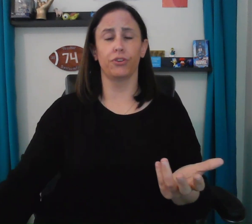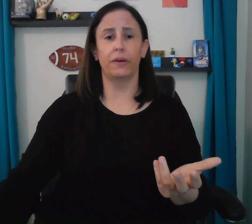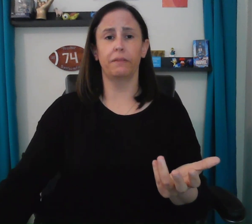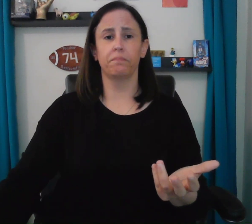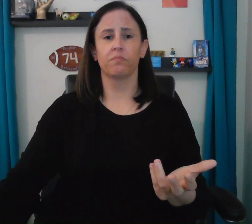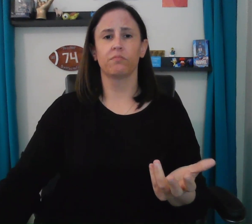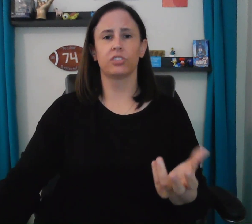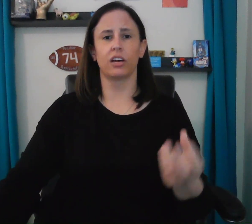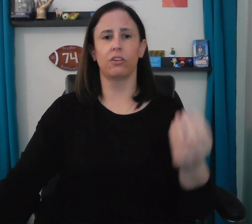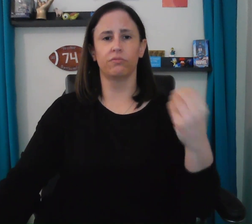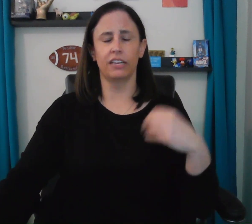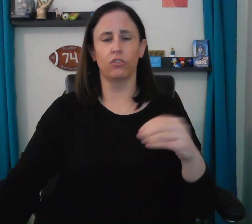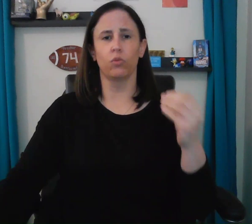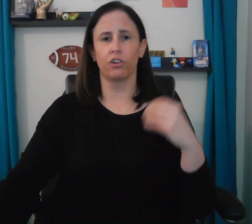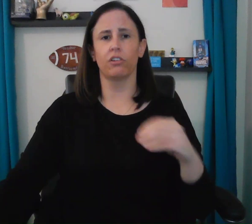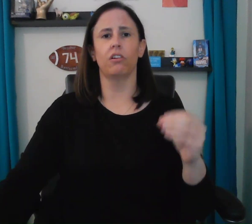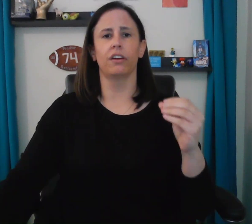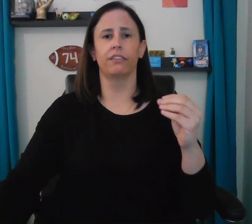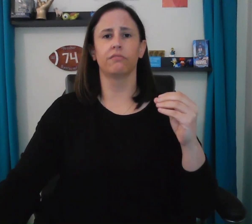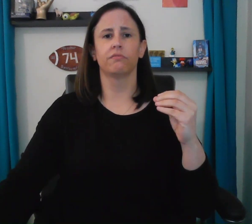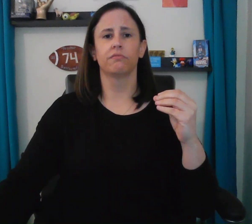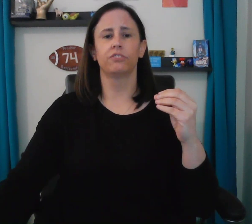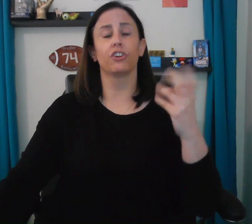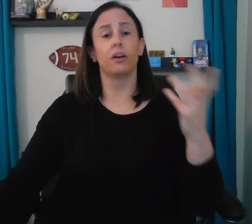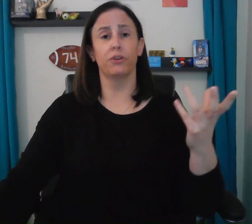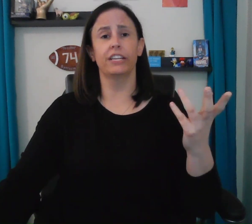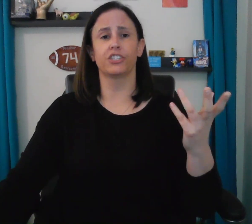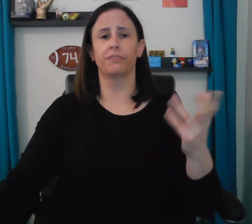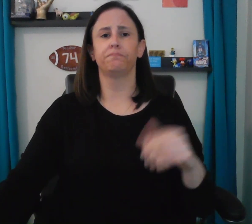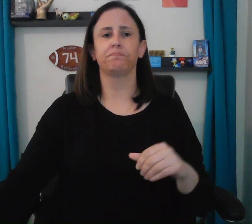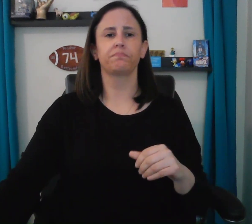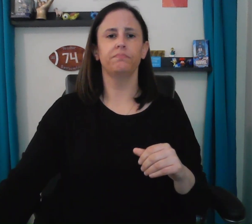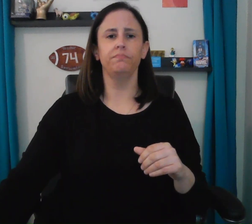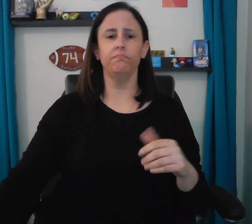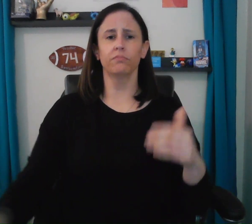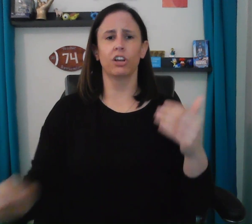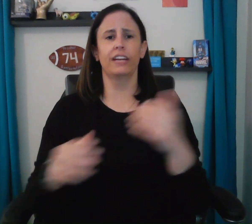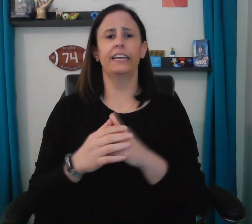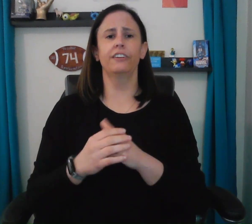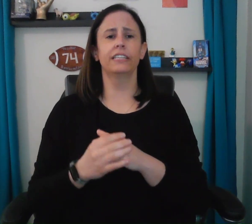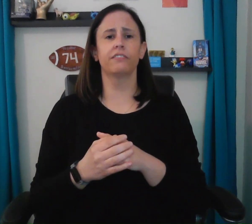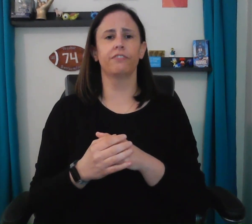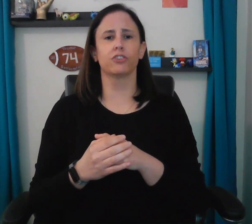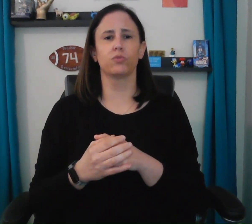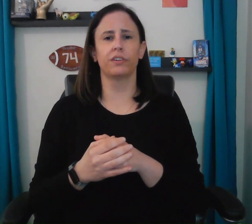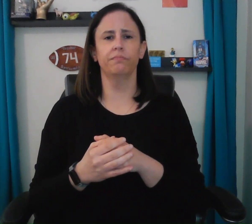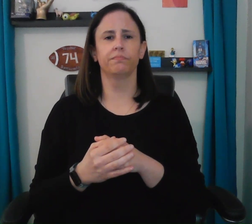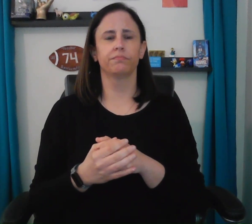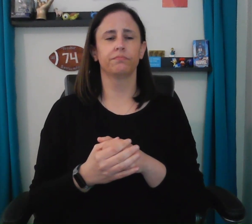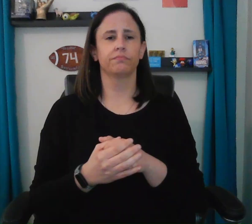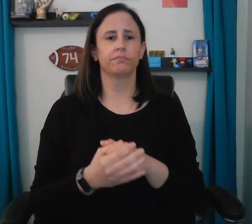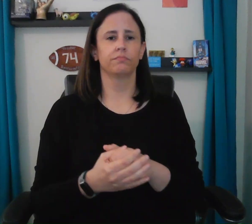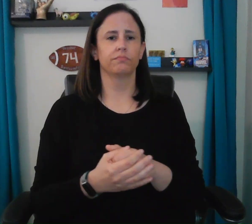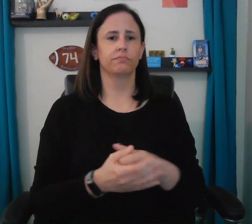it. So it'll work on your comprehension. All right, here is the first one.